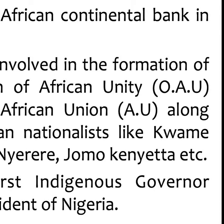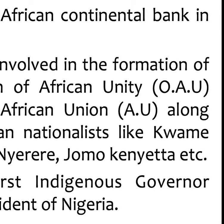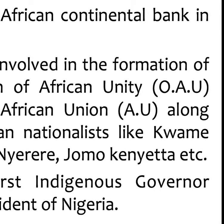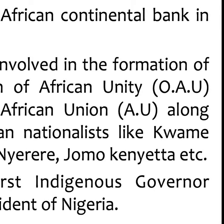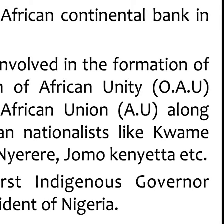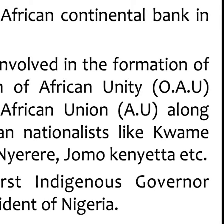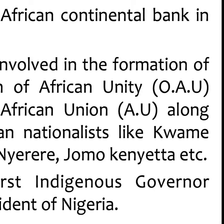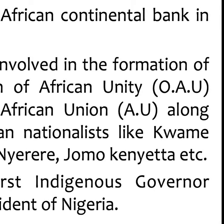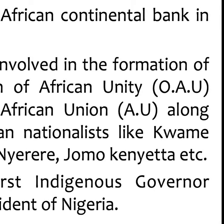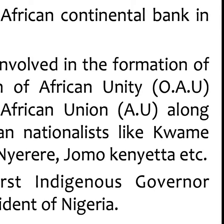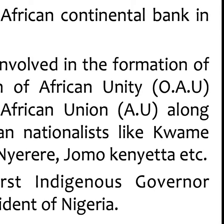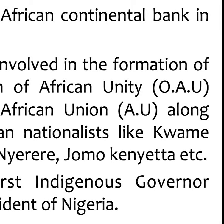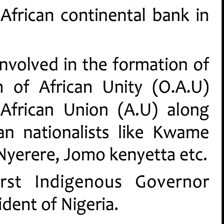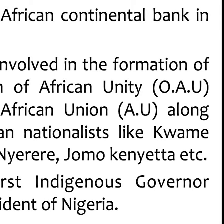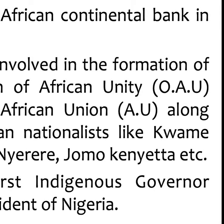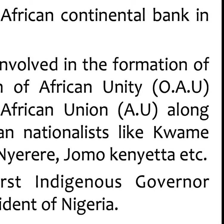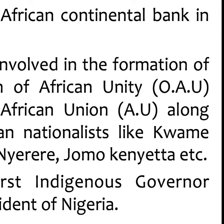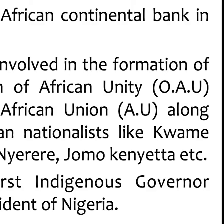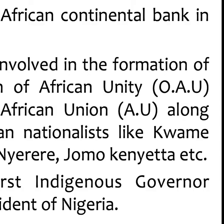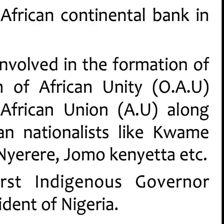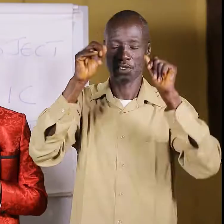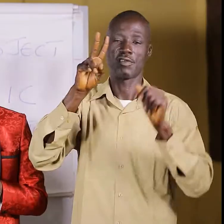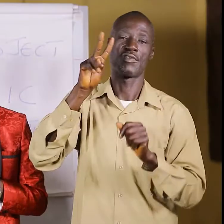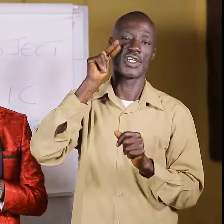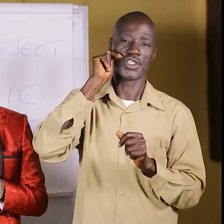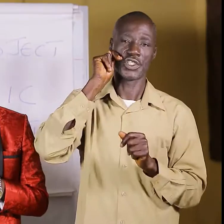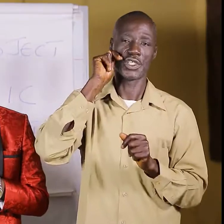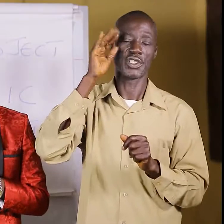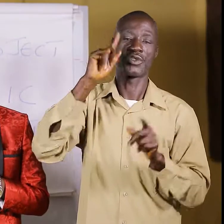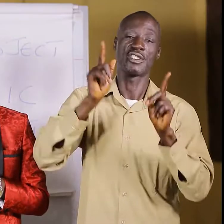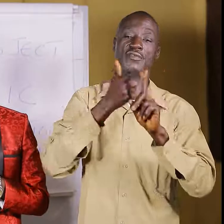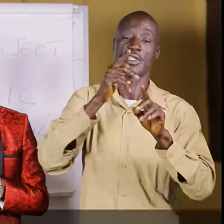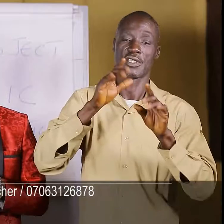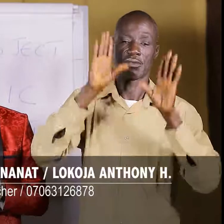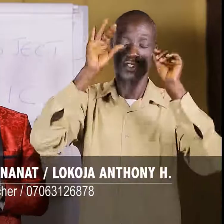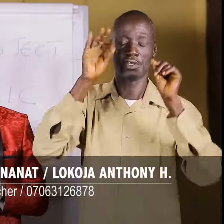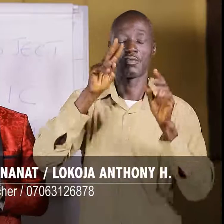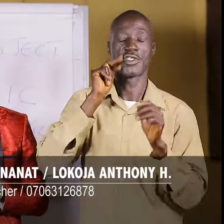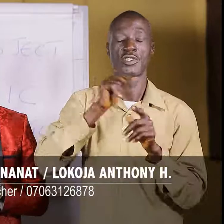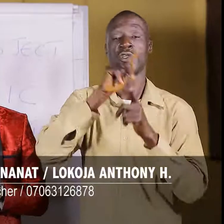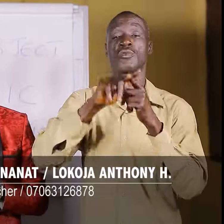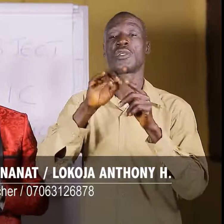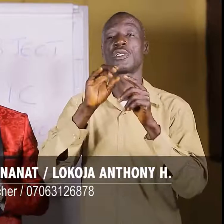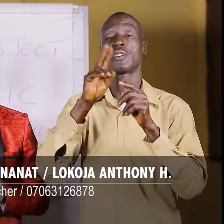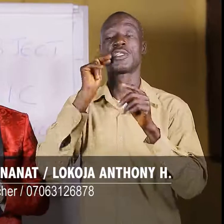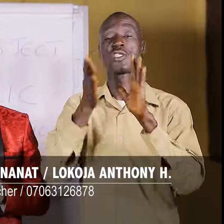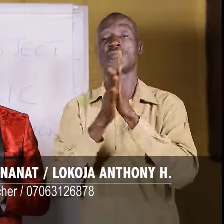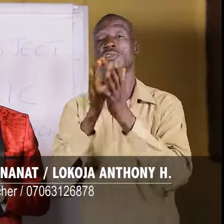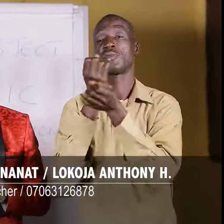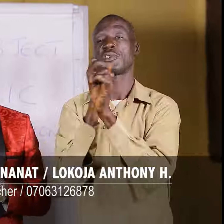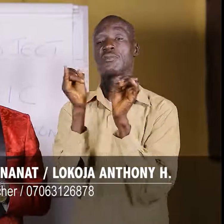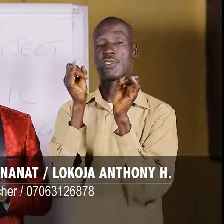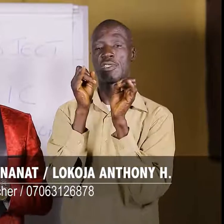indigenous governor general and president of Nigeria. When Nigeria gained independence on 1st